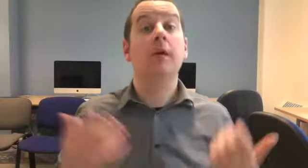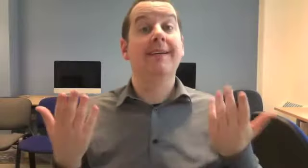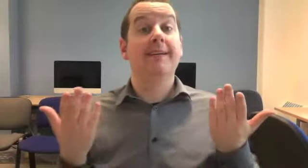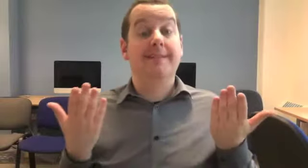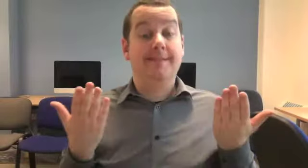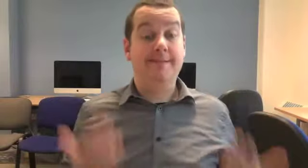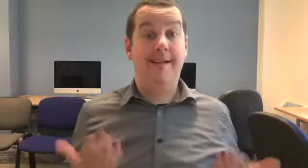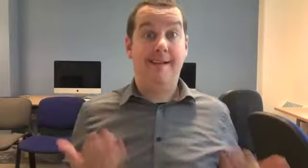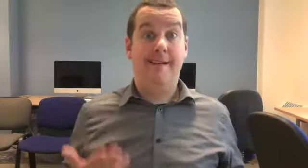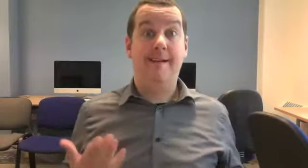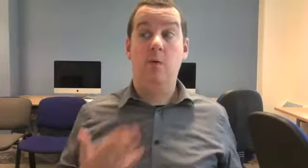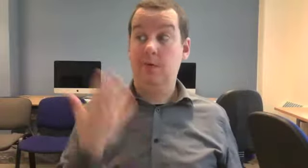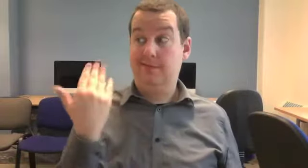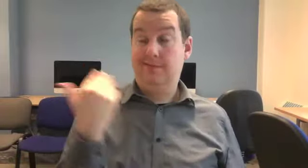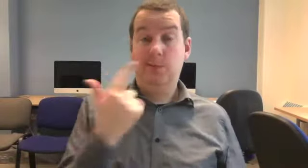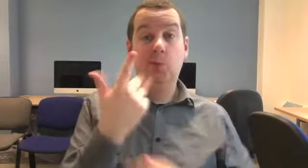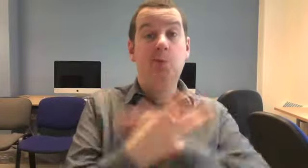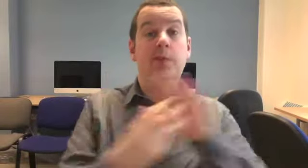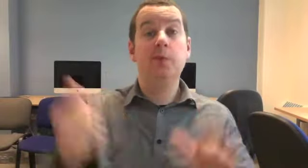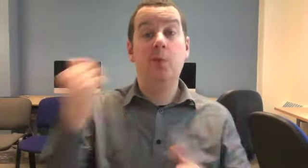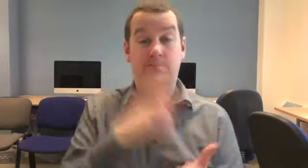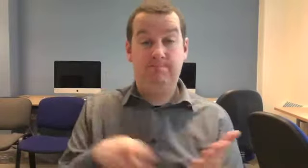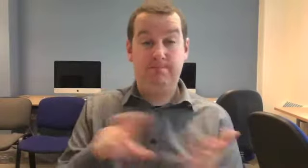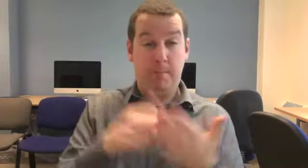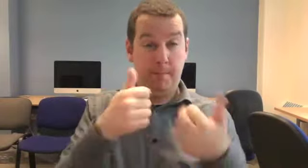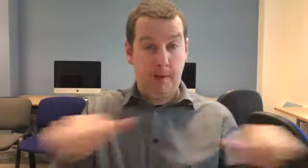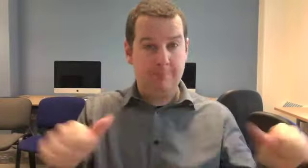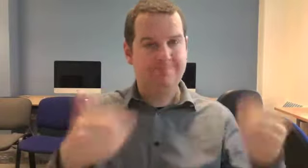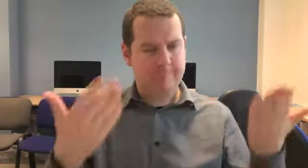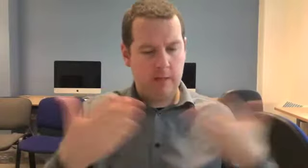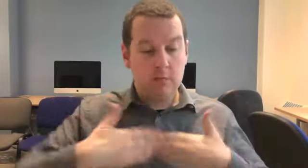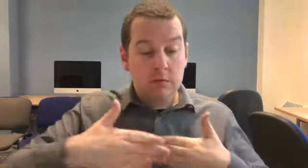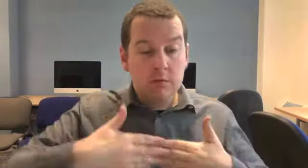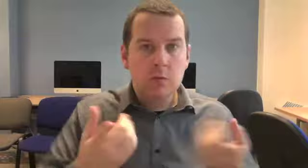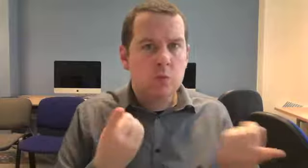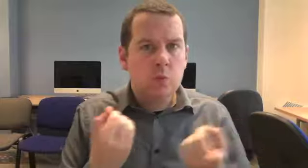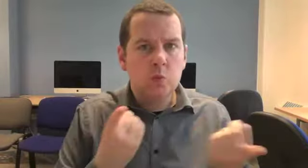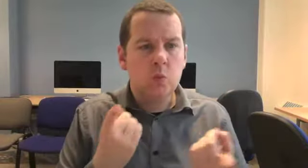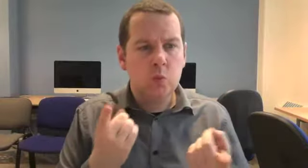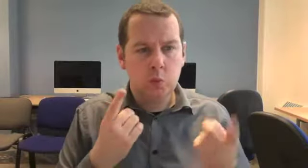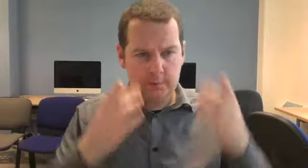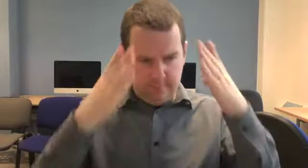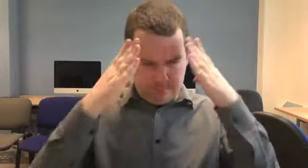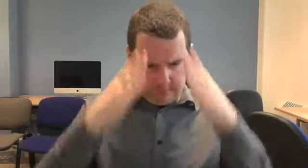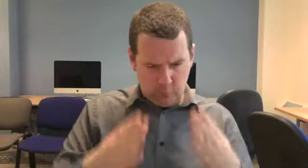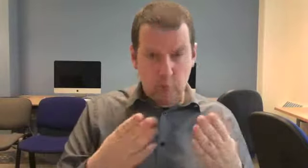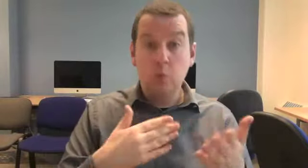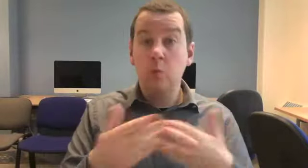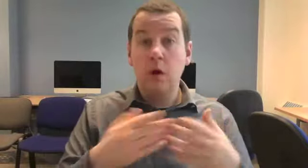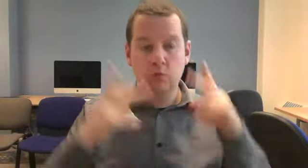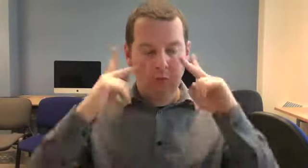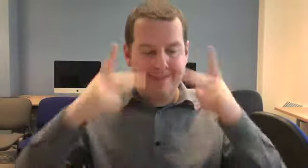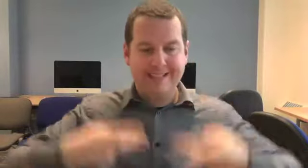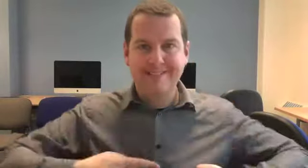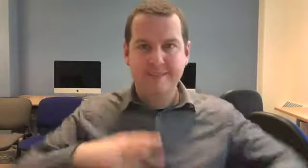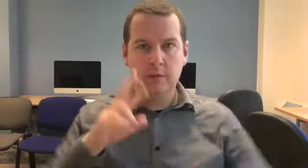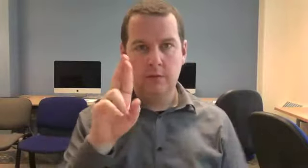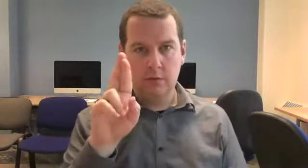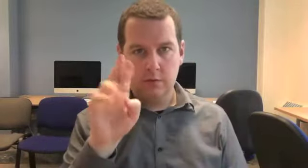on. So at the moment, I mean, 2 weeks ago I became a registered student, so for the foreseeable future, I'll be looking a little